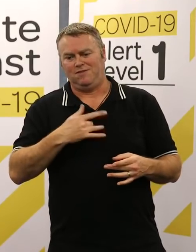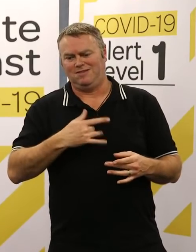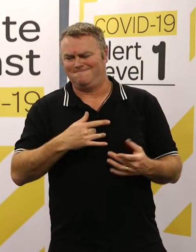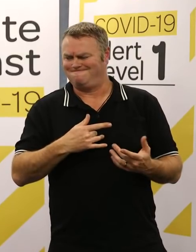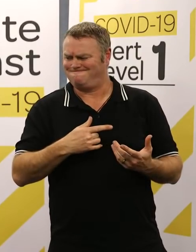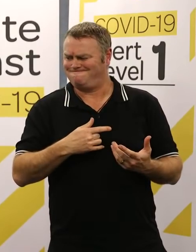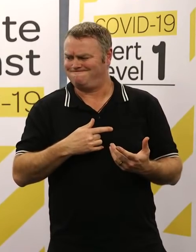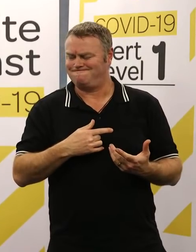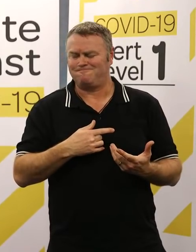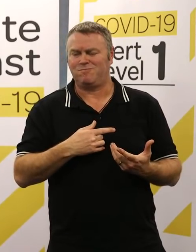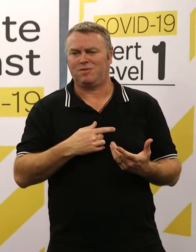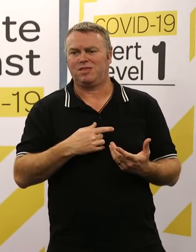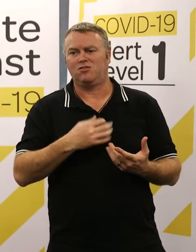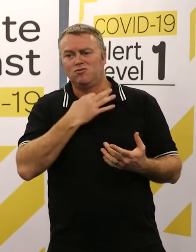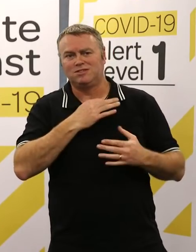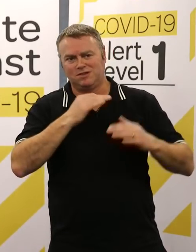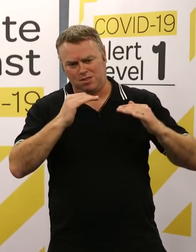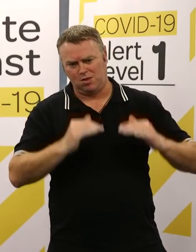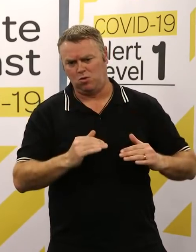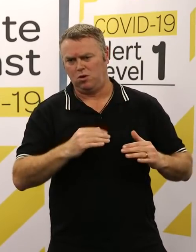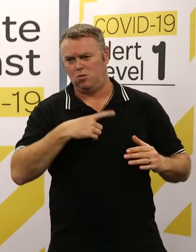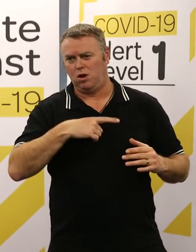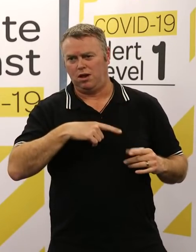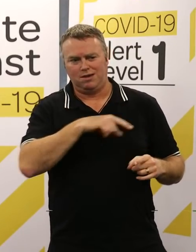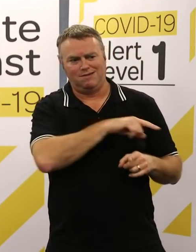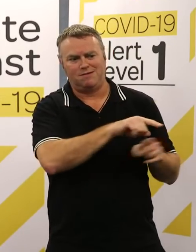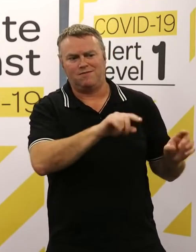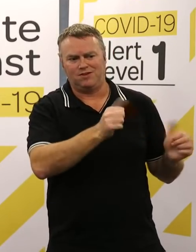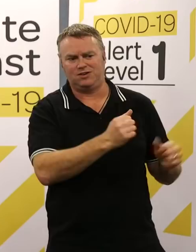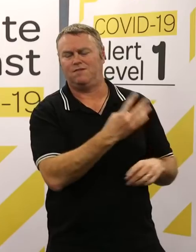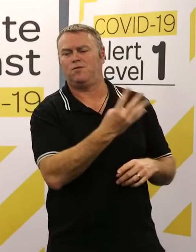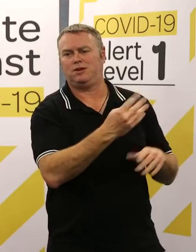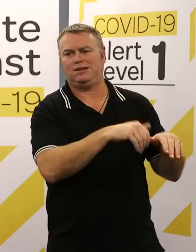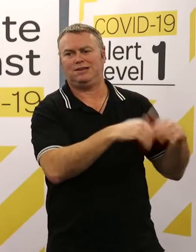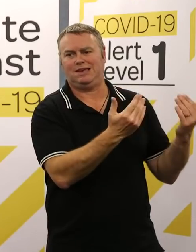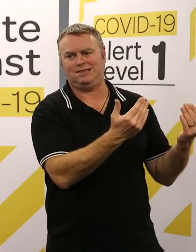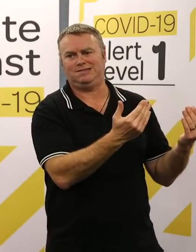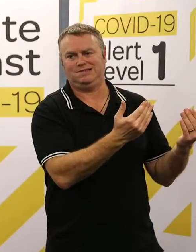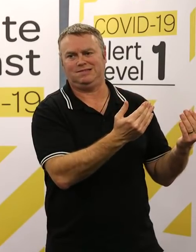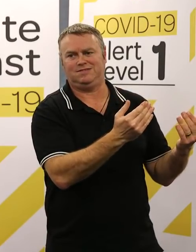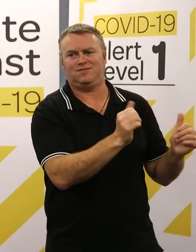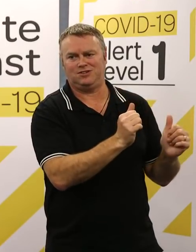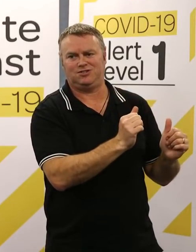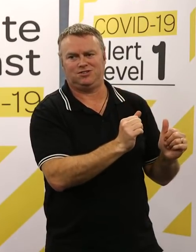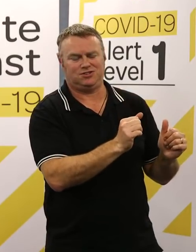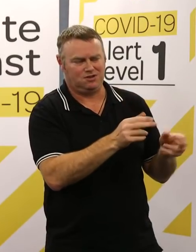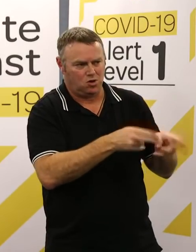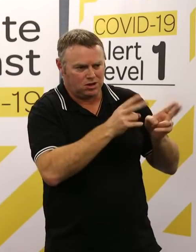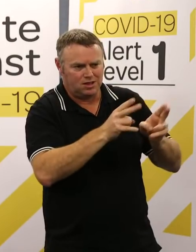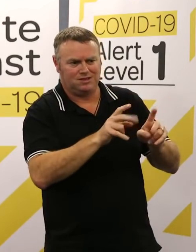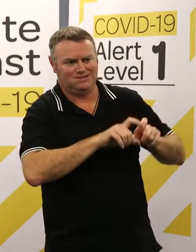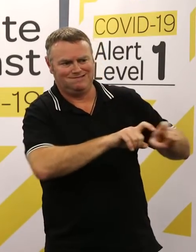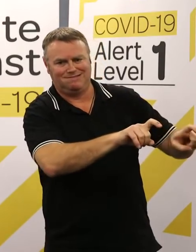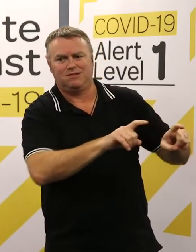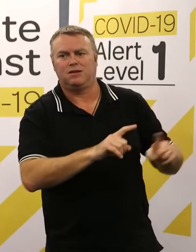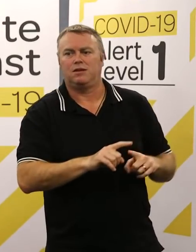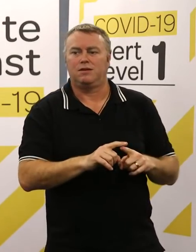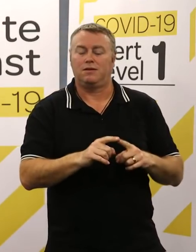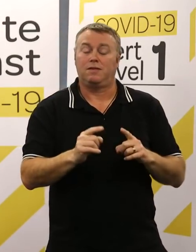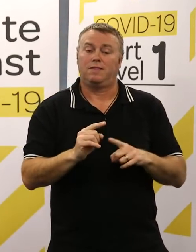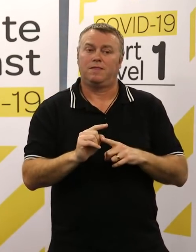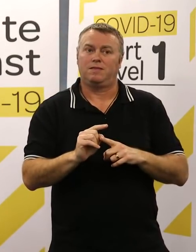particularly keen and we focused first on those 55 people who had not completed the 14 days and